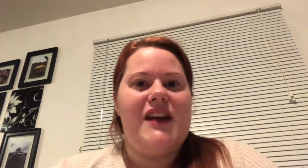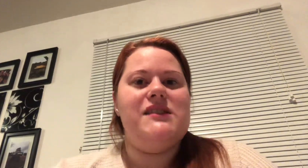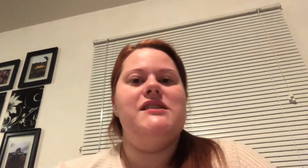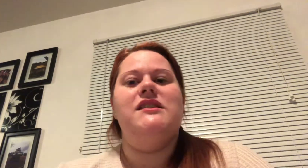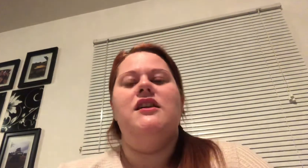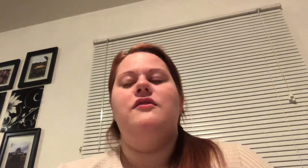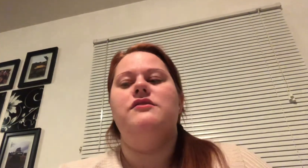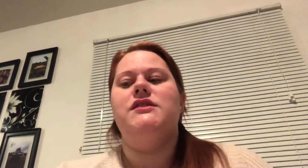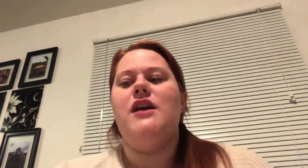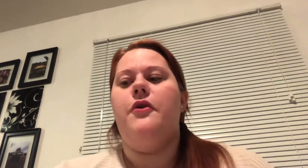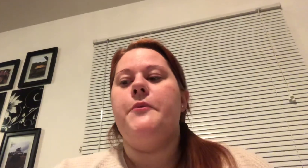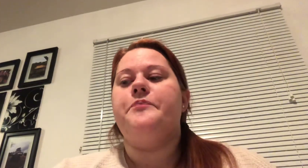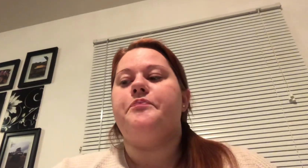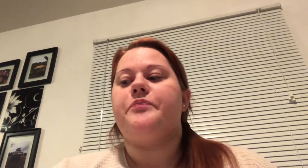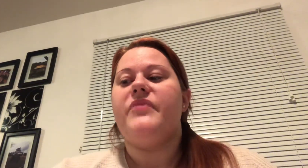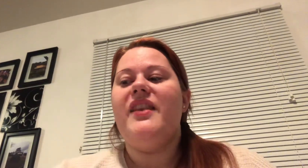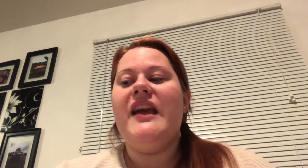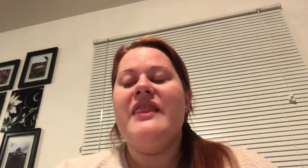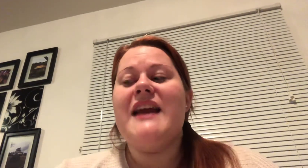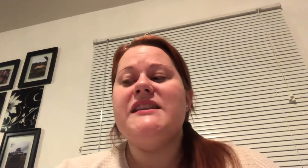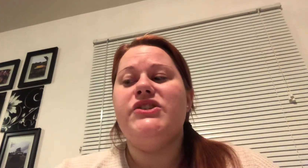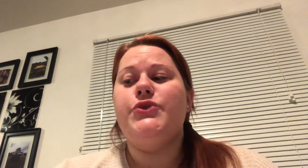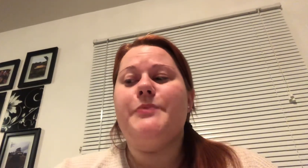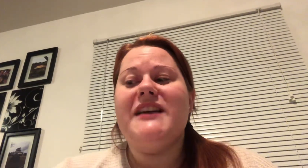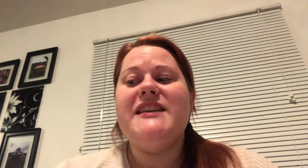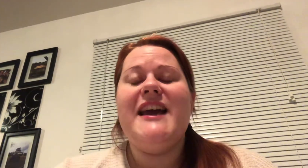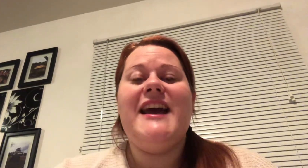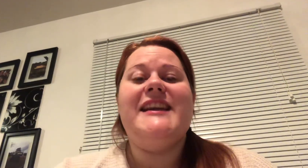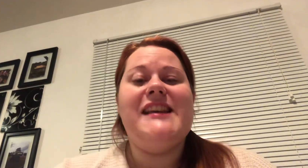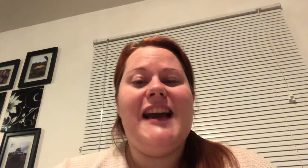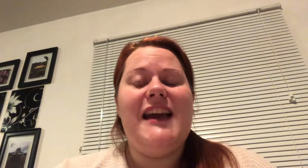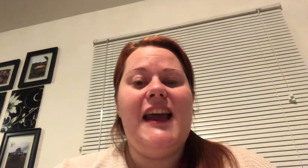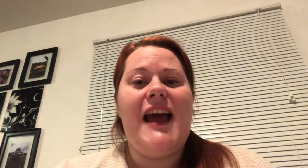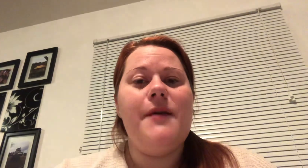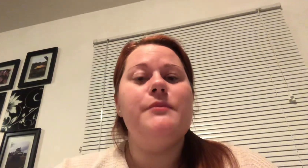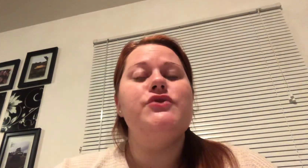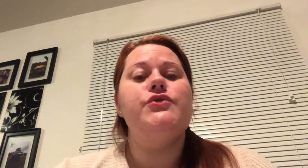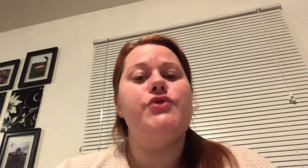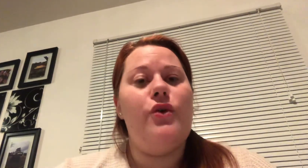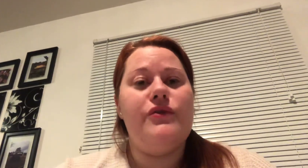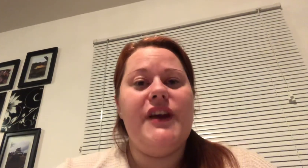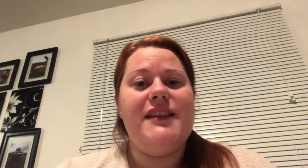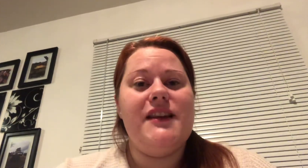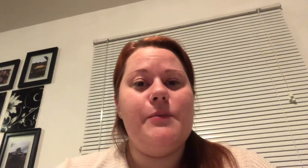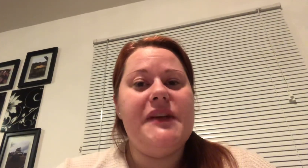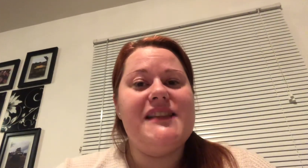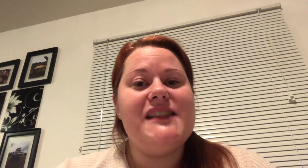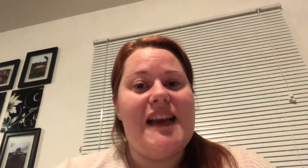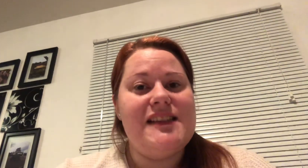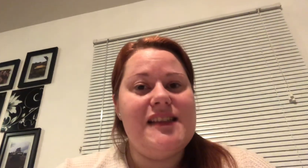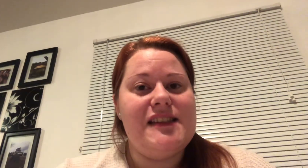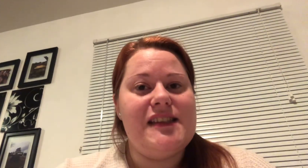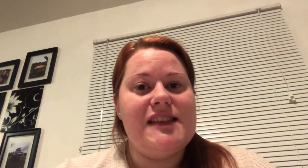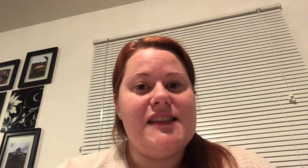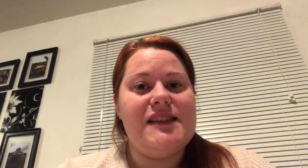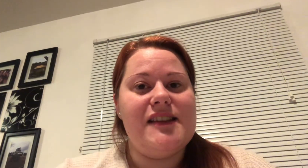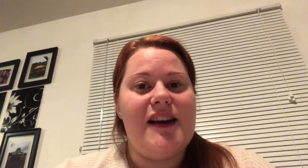fixed. So that is due Monday at 9 a.m. Don't forget the complete sentences, all